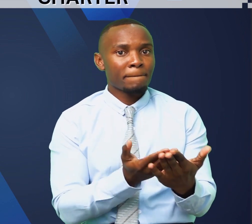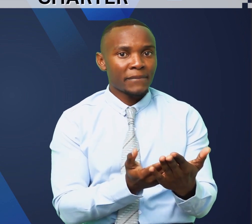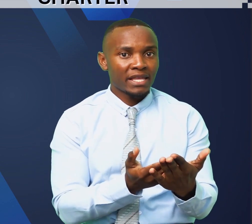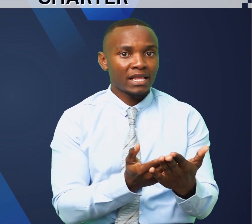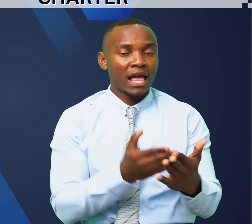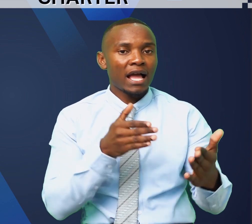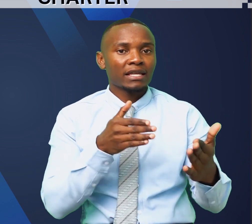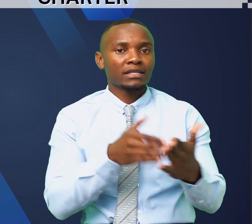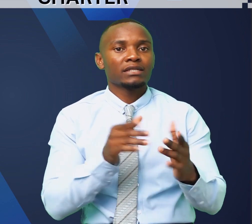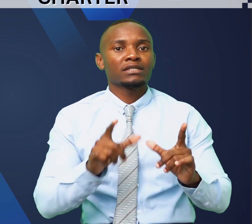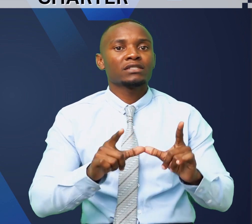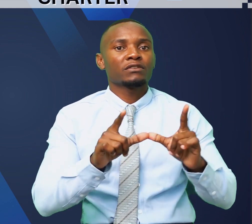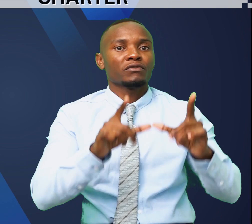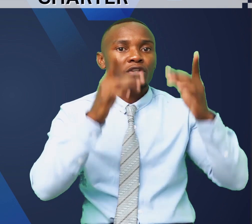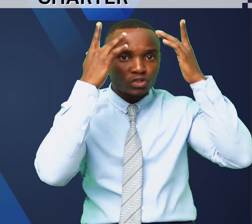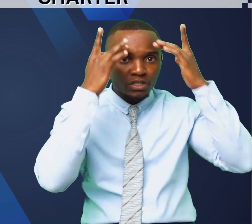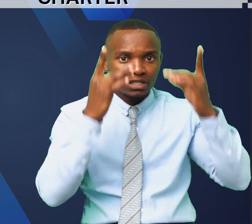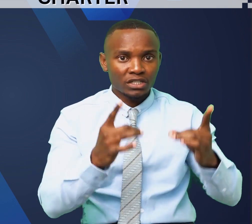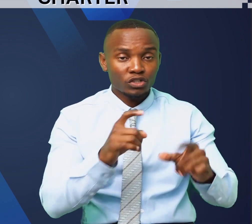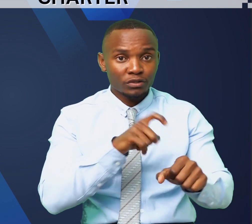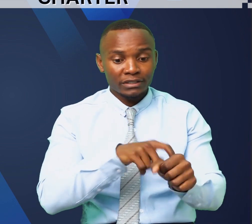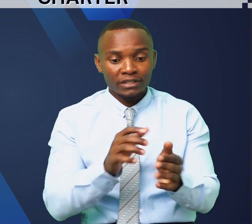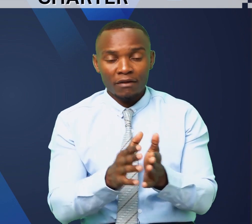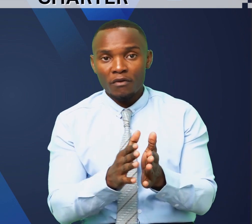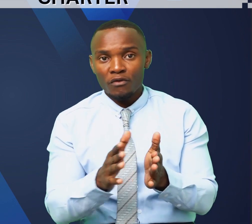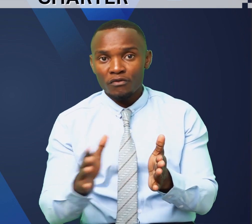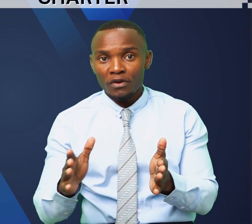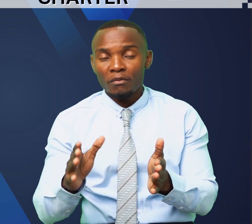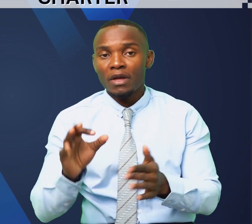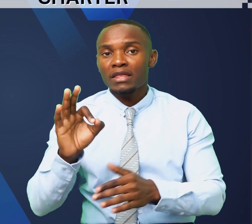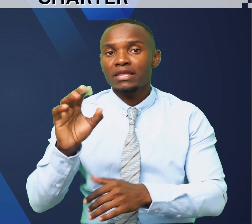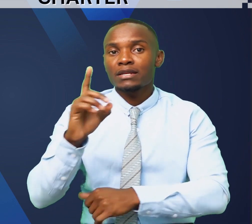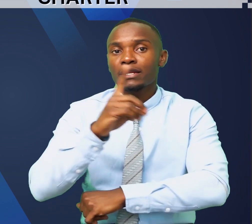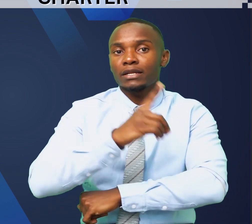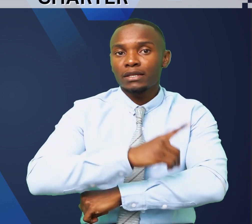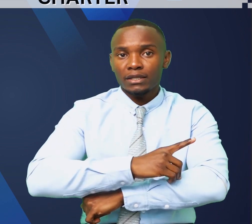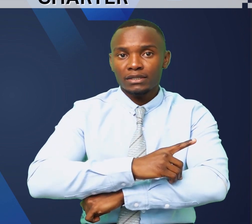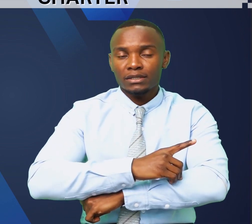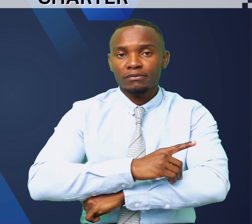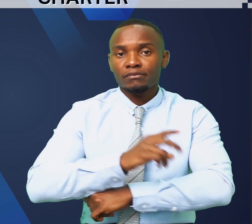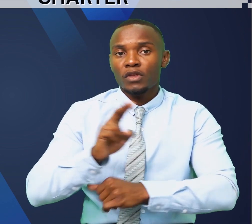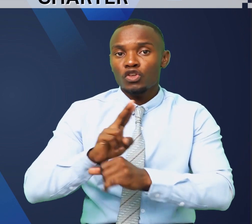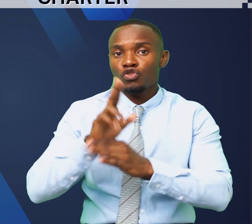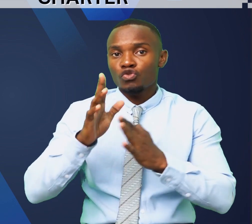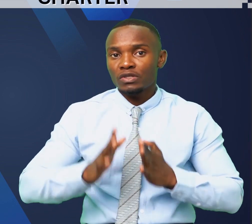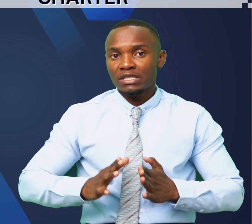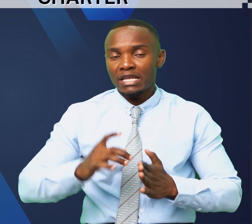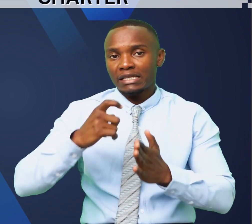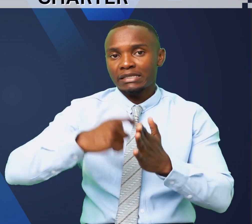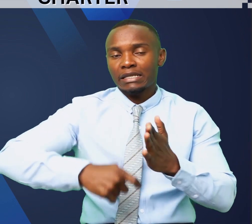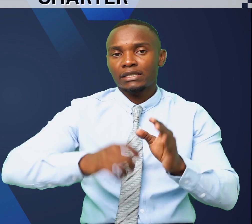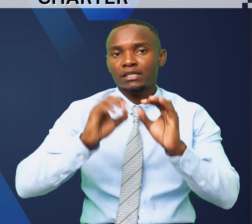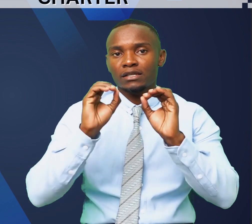against certification decision. Timeline, 3 days. User charges,